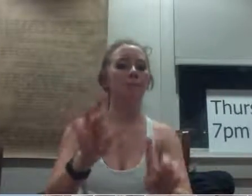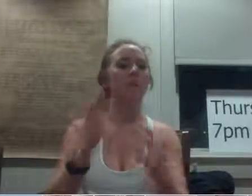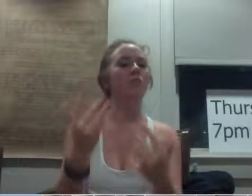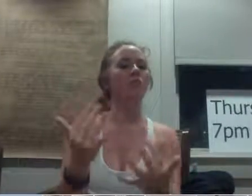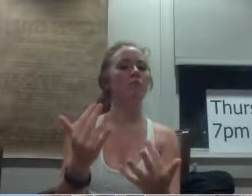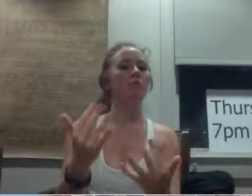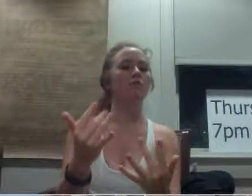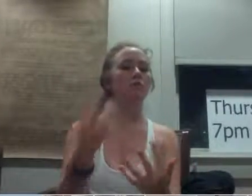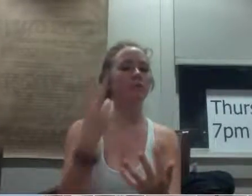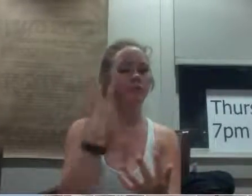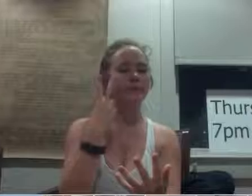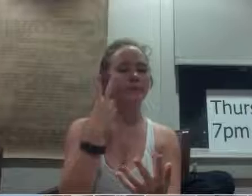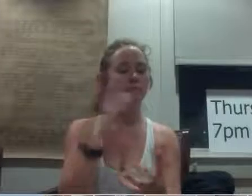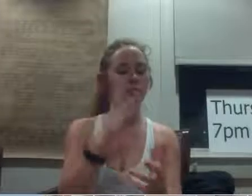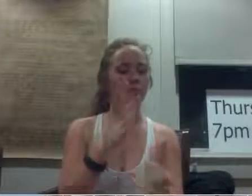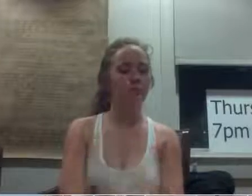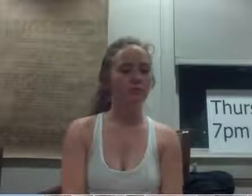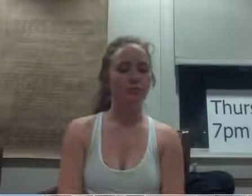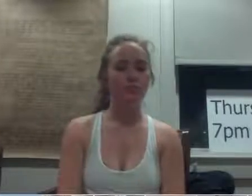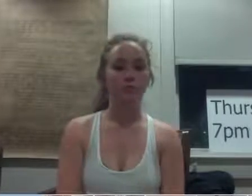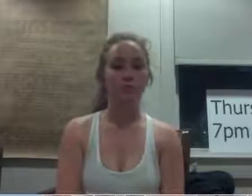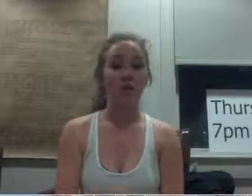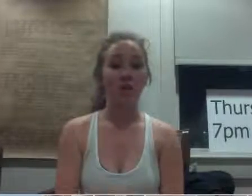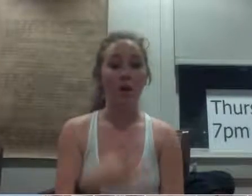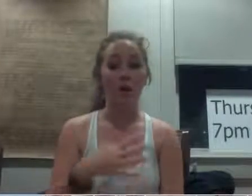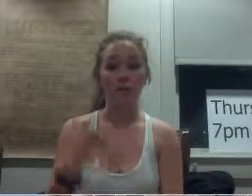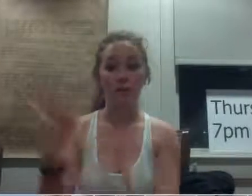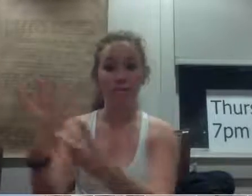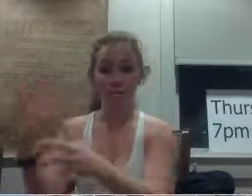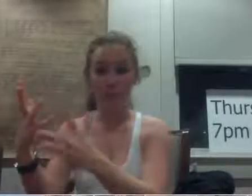But let's make this clear, so hold on a second and I'll show you.